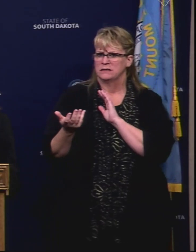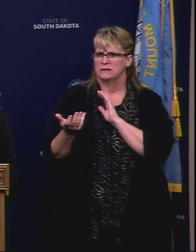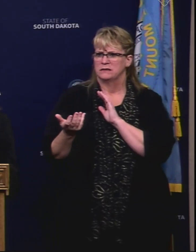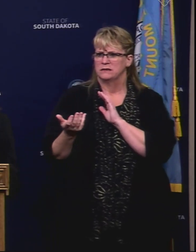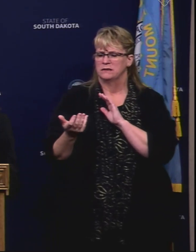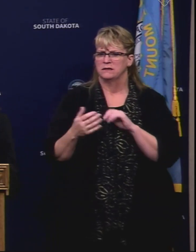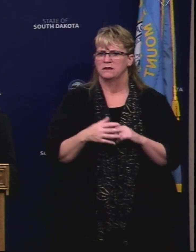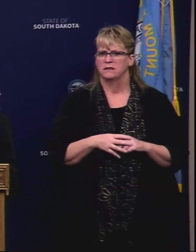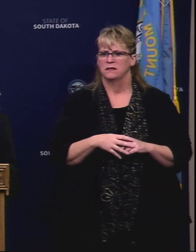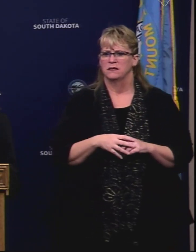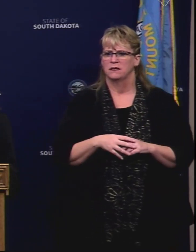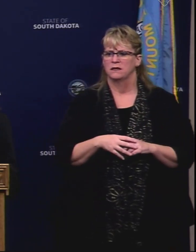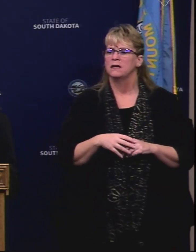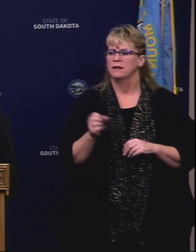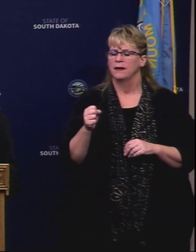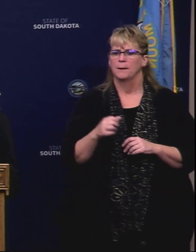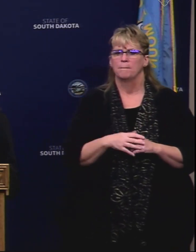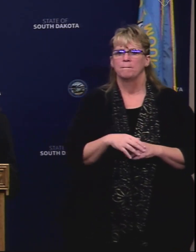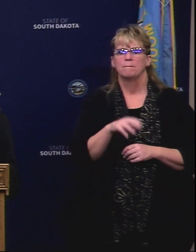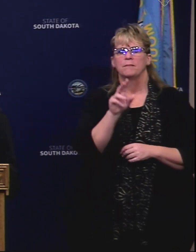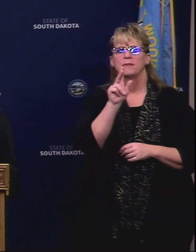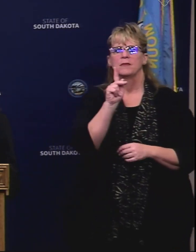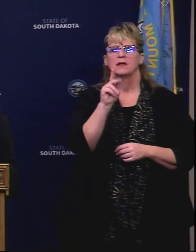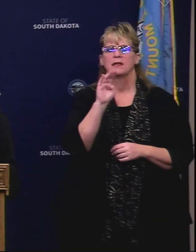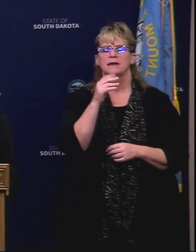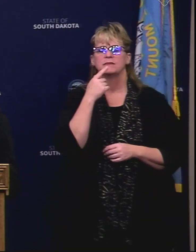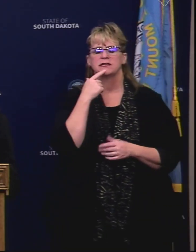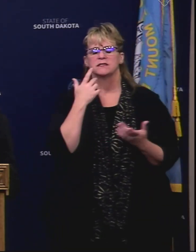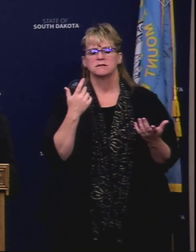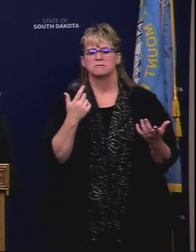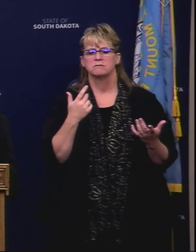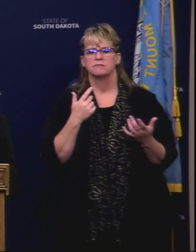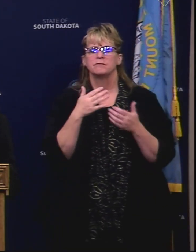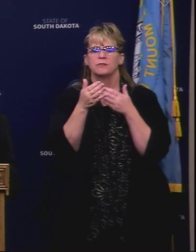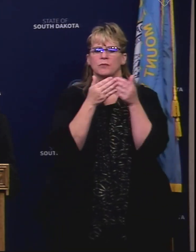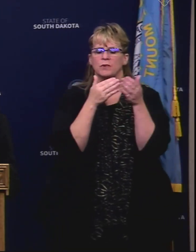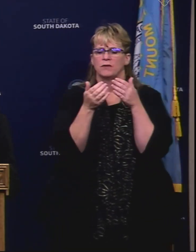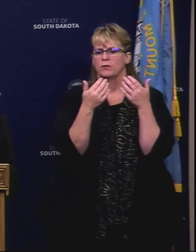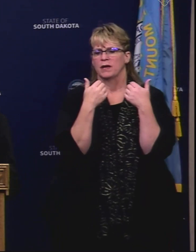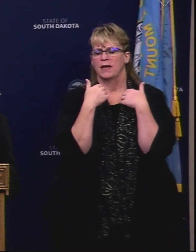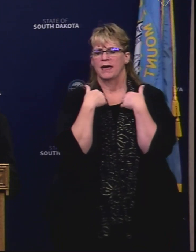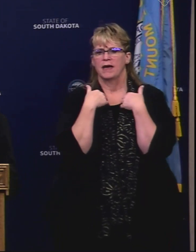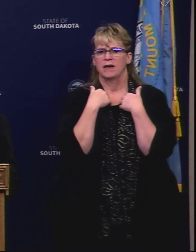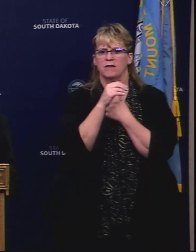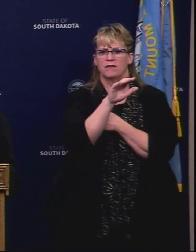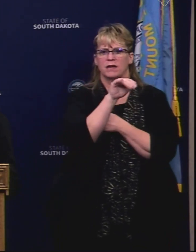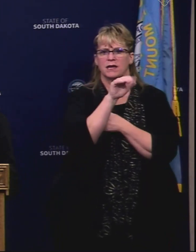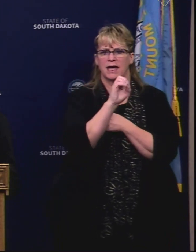With the mass testing, yeah. This is Kim Alsam-Reisden. So whenever we have a